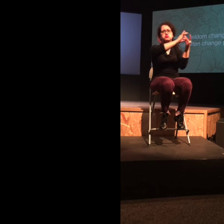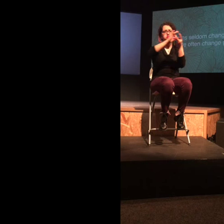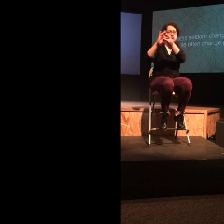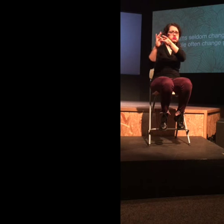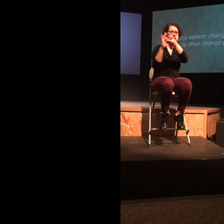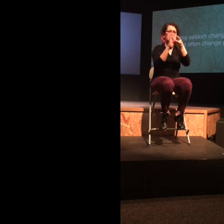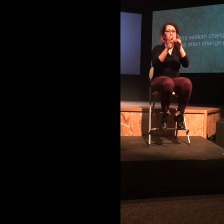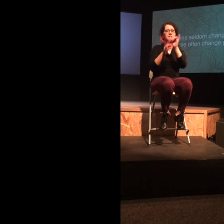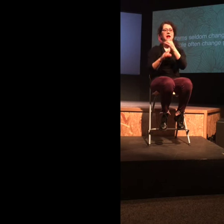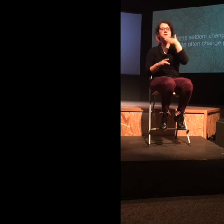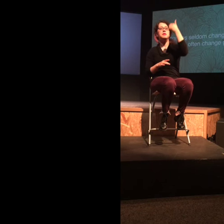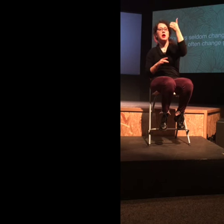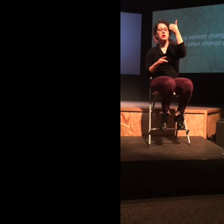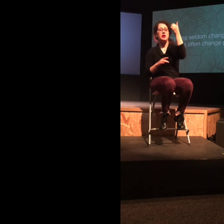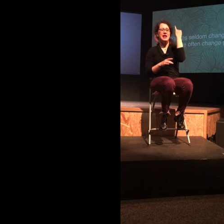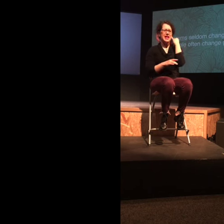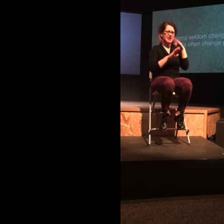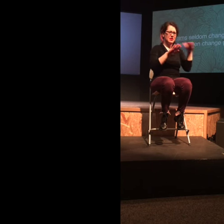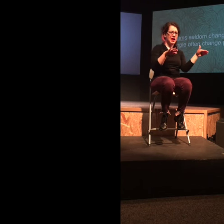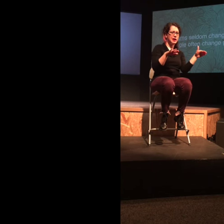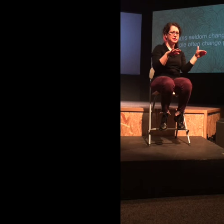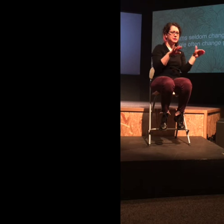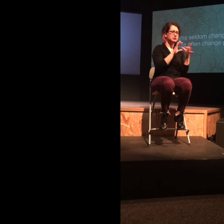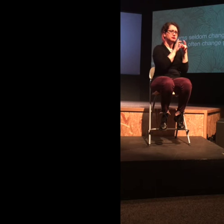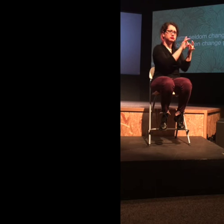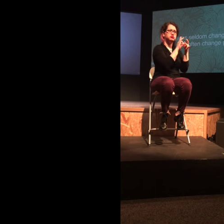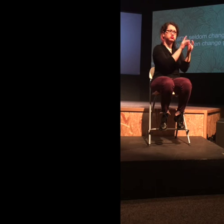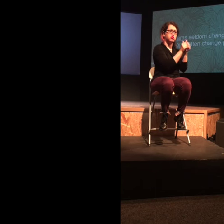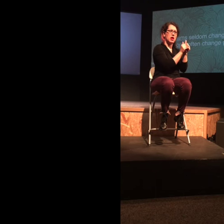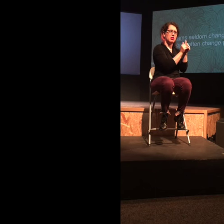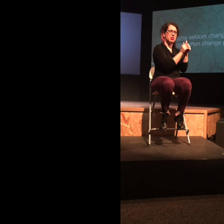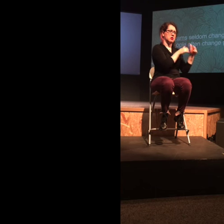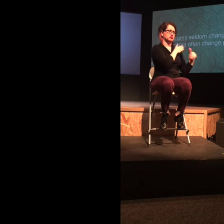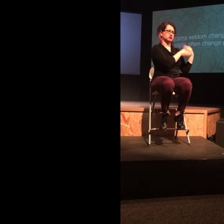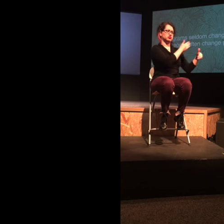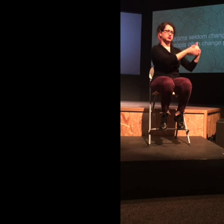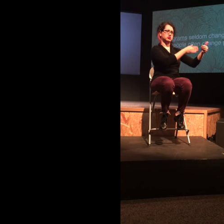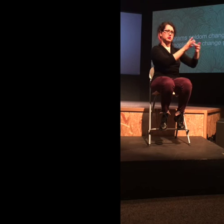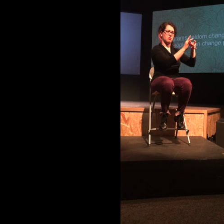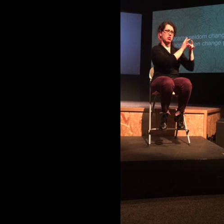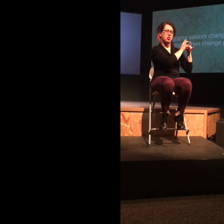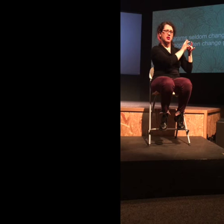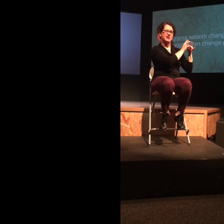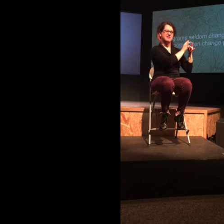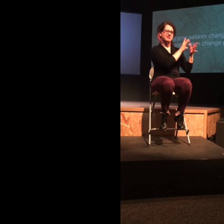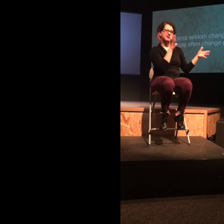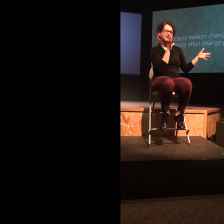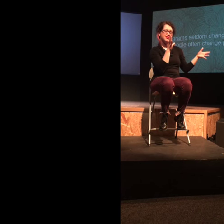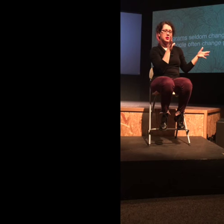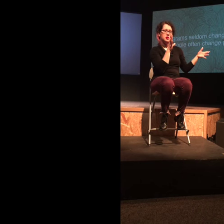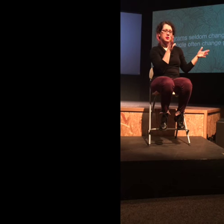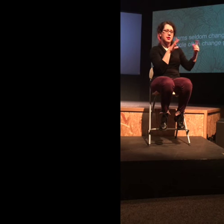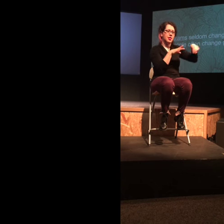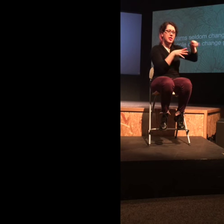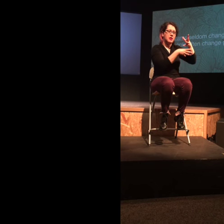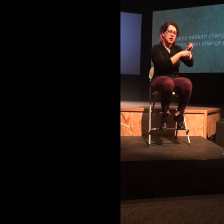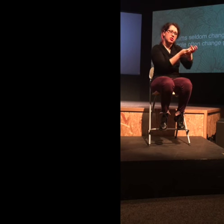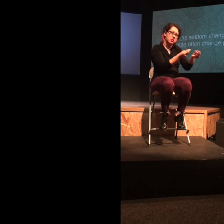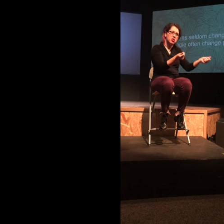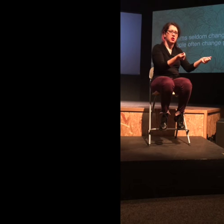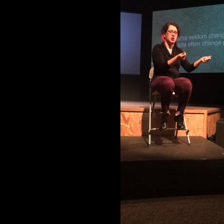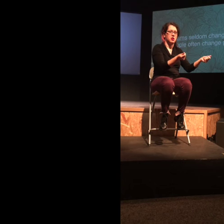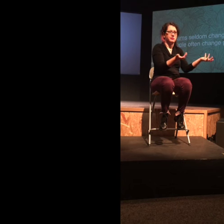have intergenerational relationships. It's very interesting. It's probably the #1 predictor that we found in our study on faith